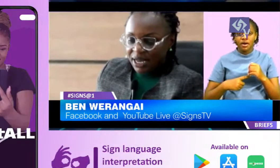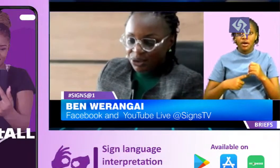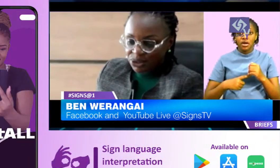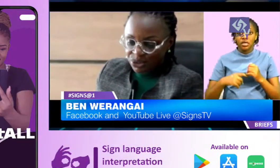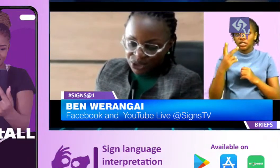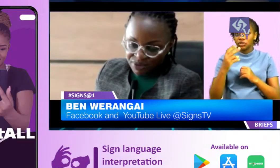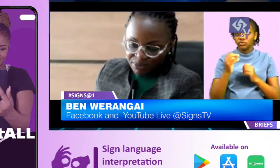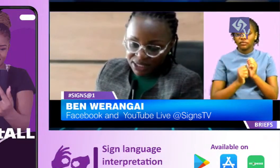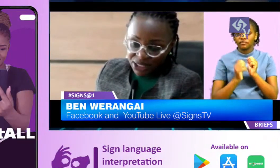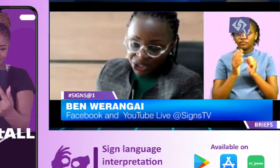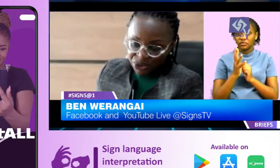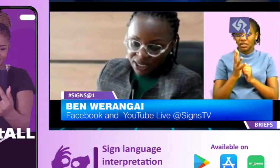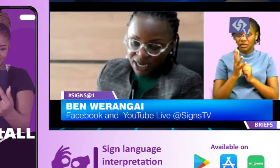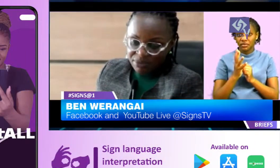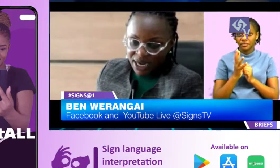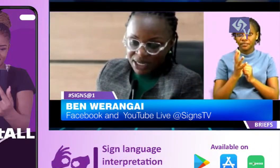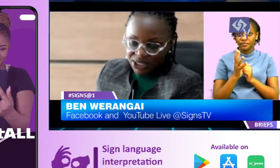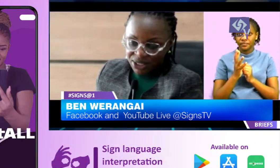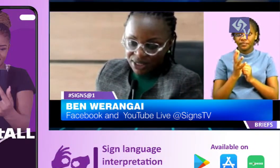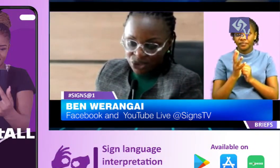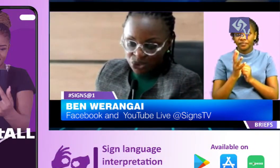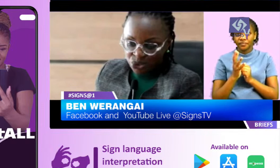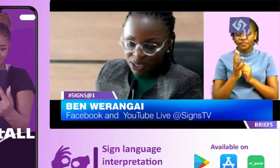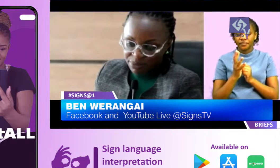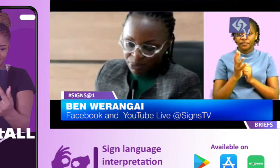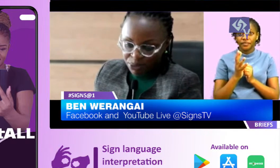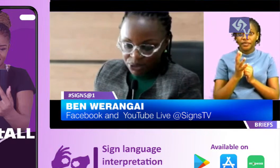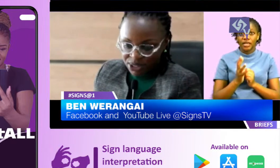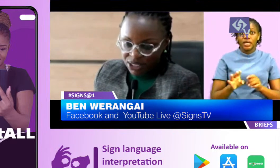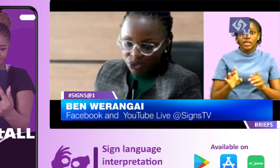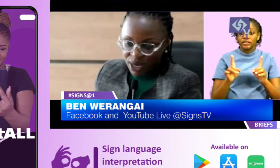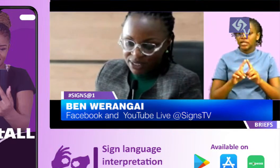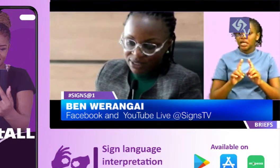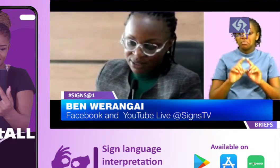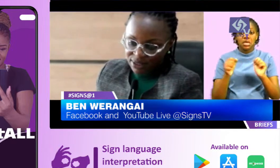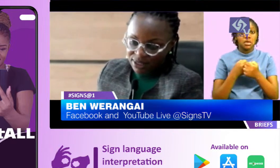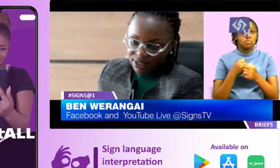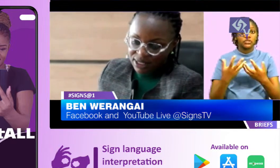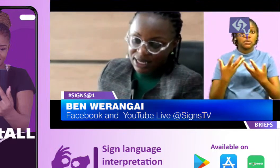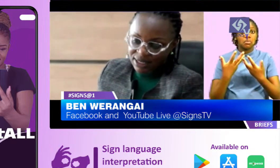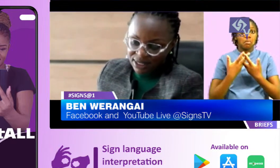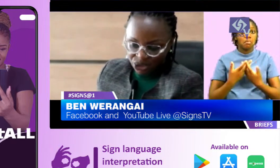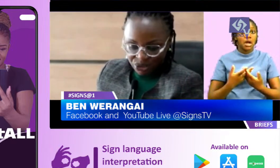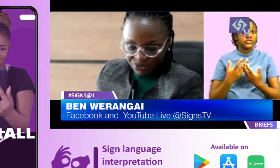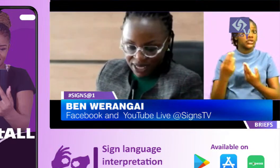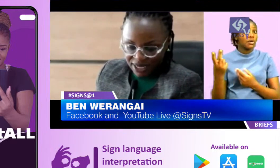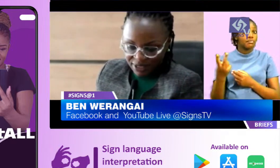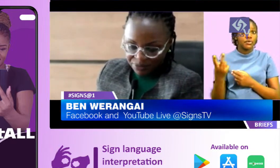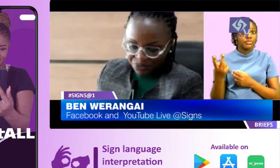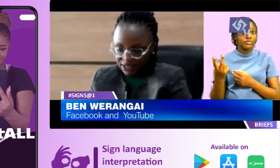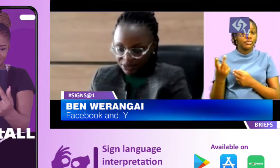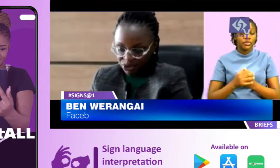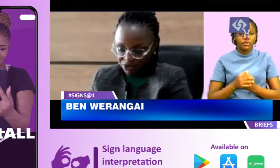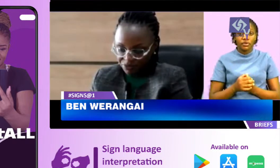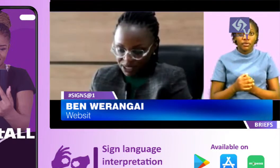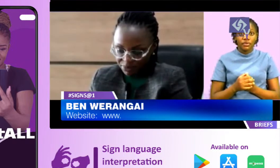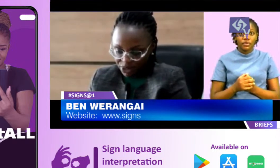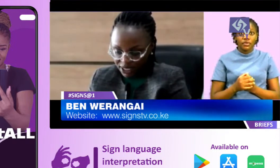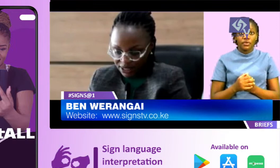and no stretch of imagination can merge the two and purport that one is an extension of the other. Testimony of PW8